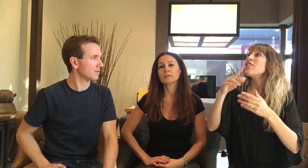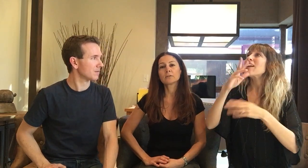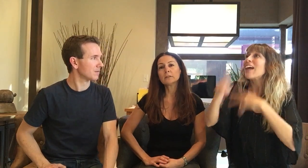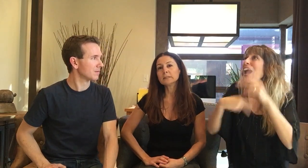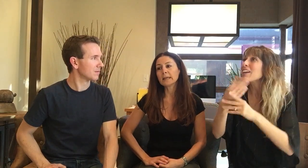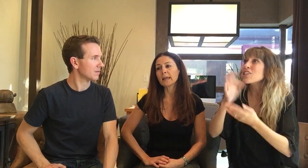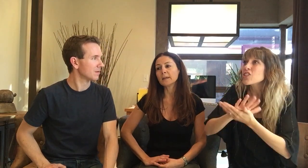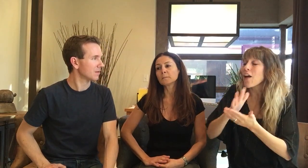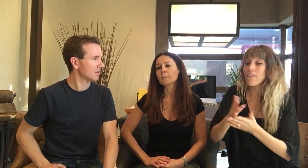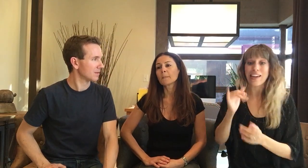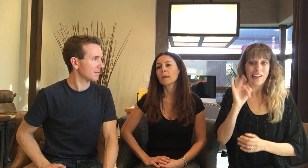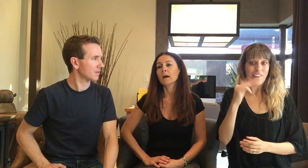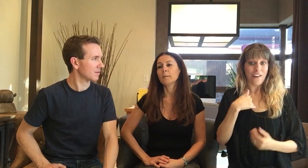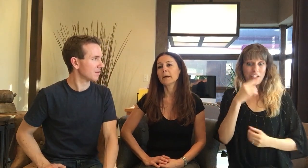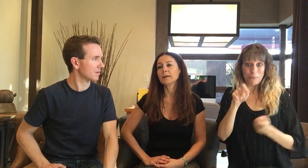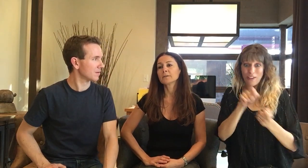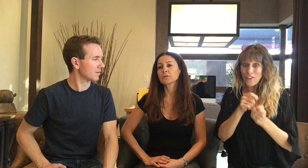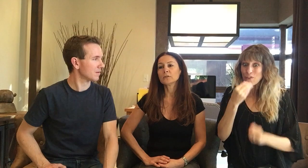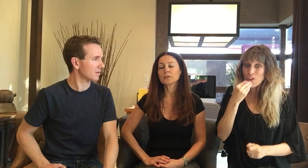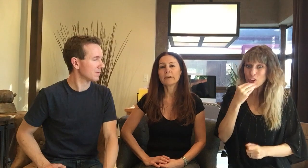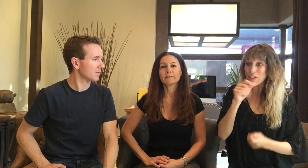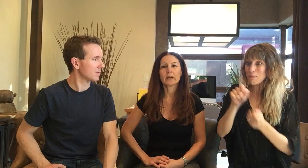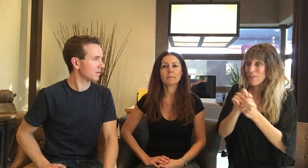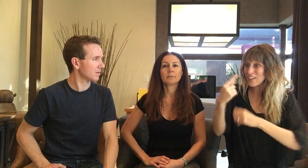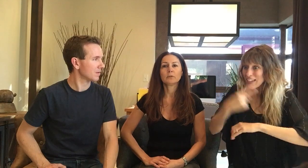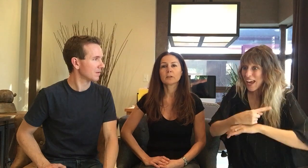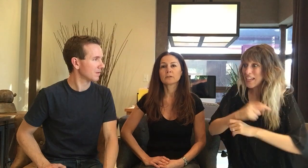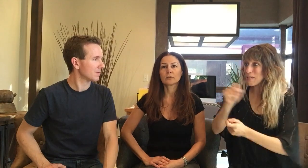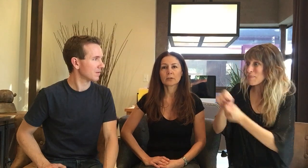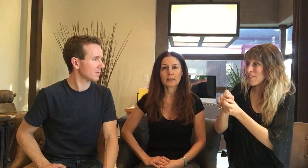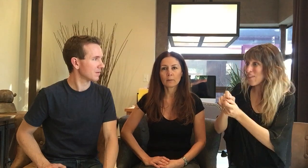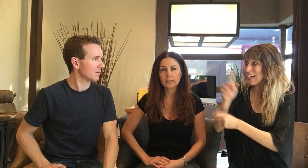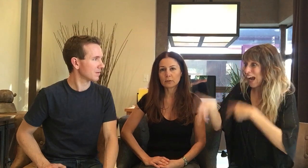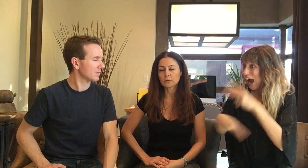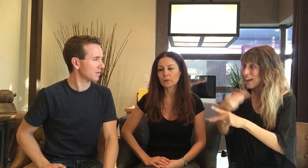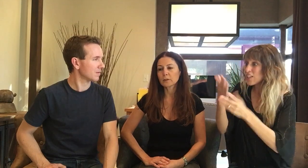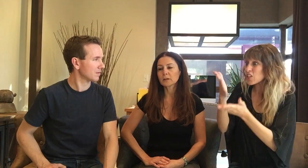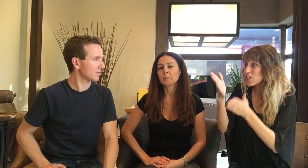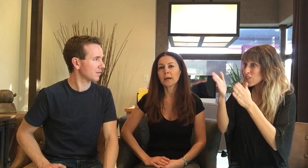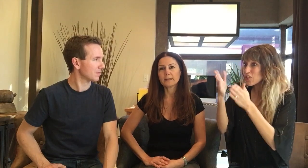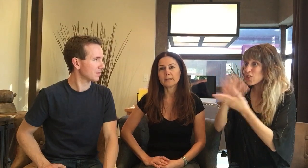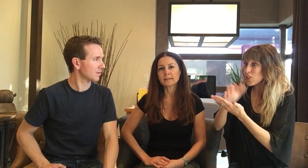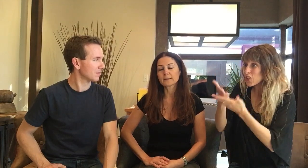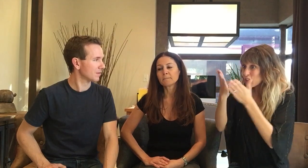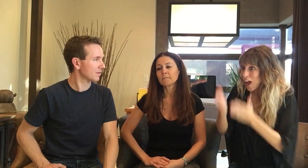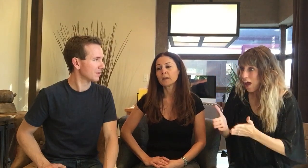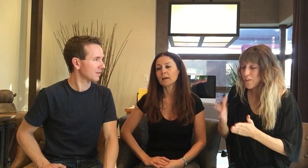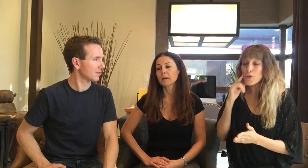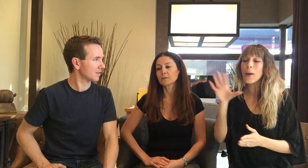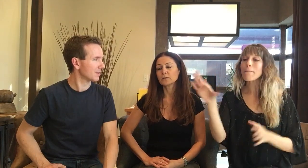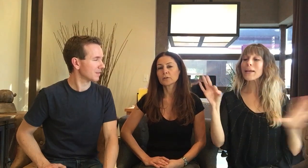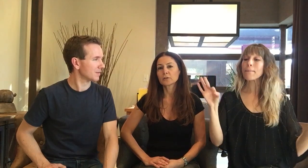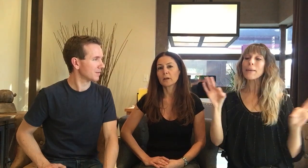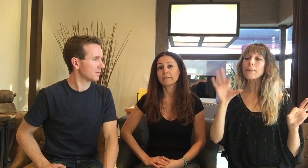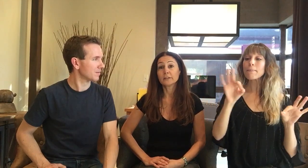a certain day by a certain chef type, you can search in that way too. So you can combine these search